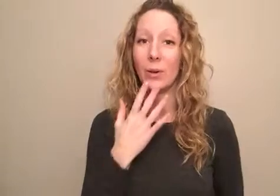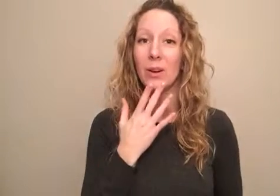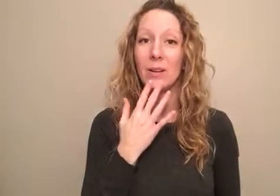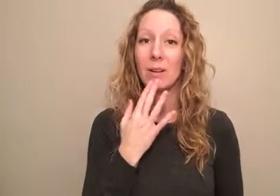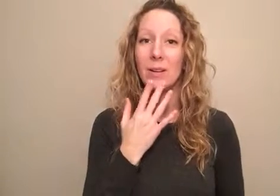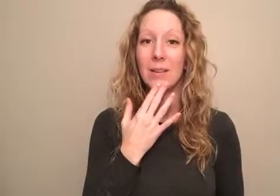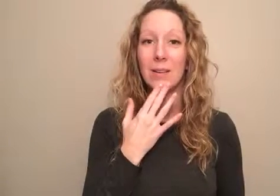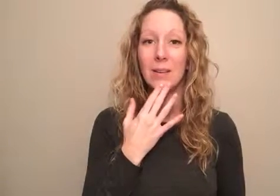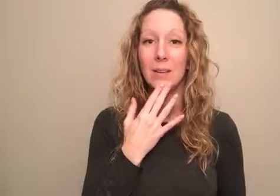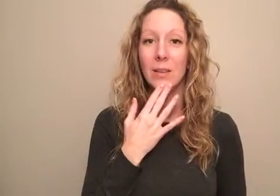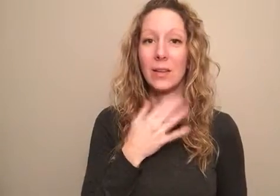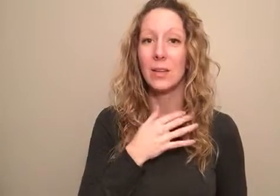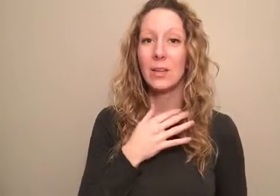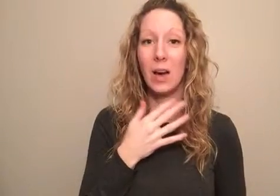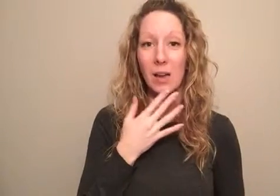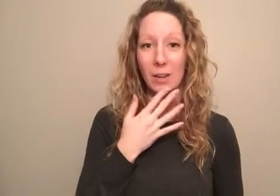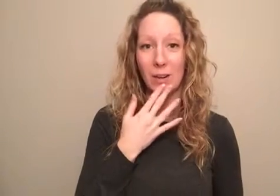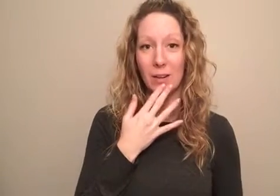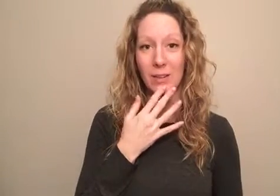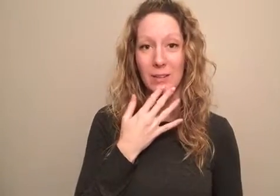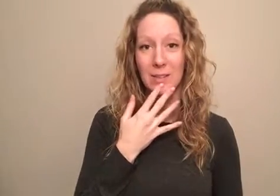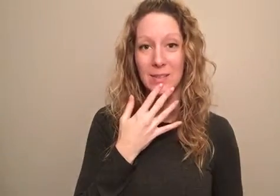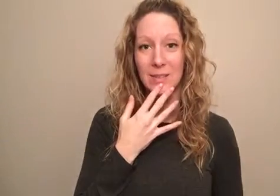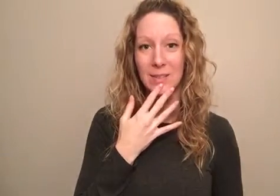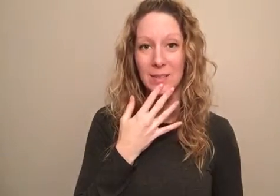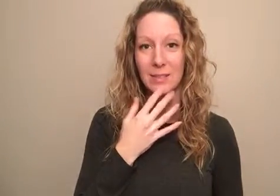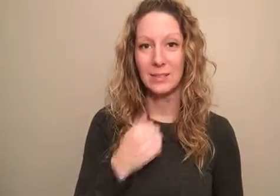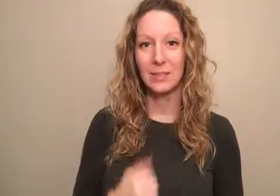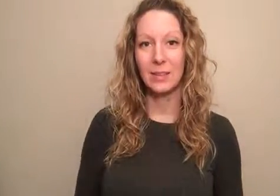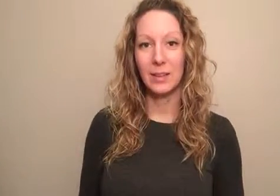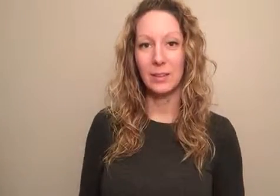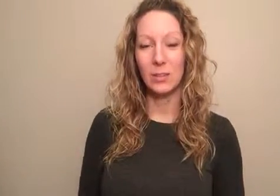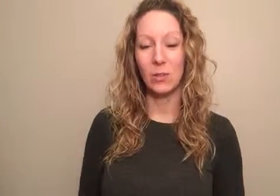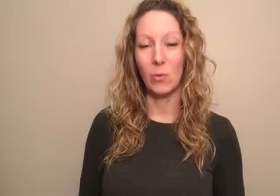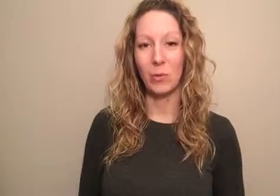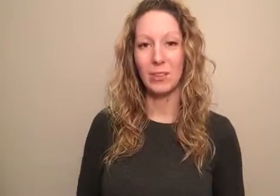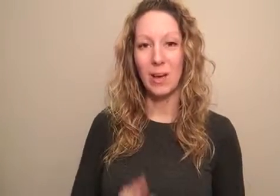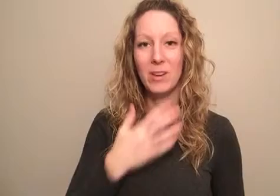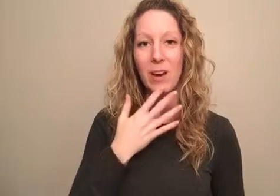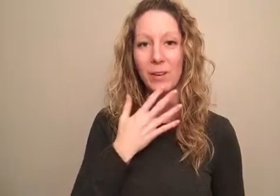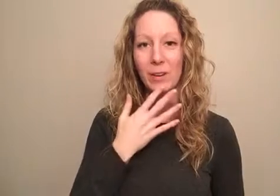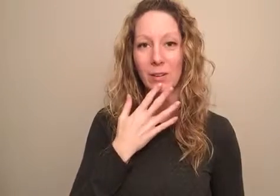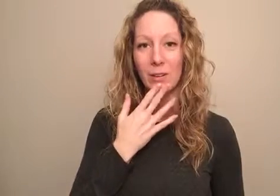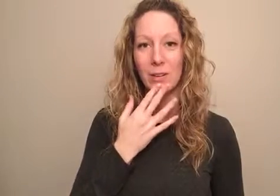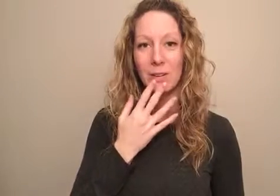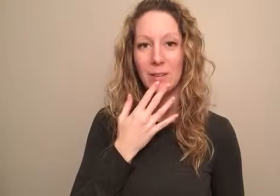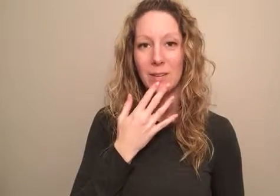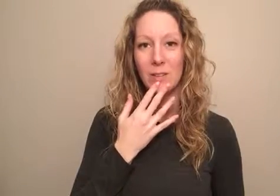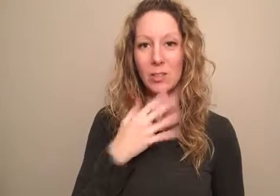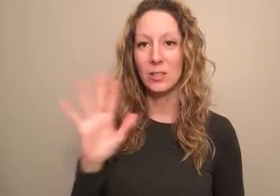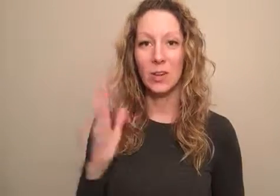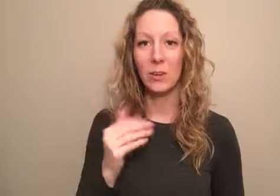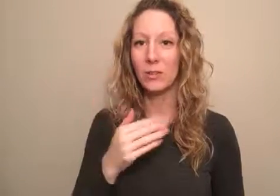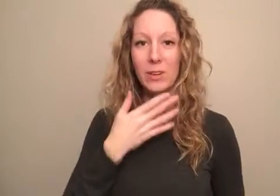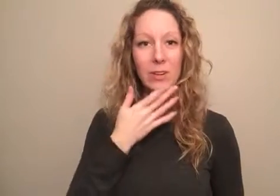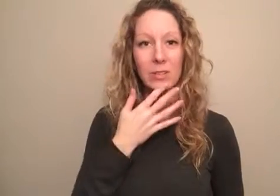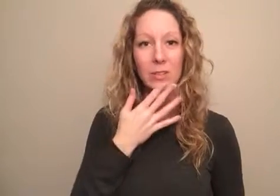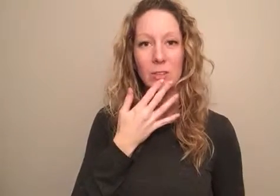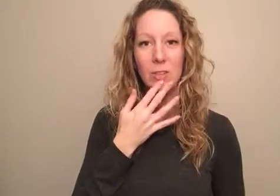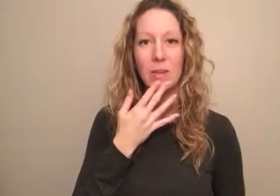color. Color. Okay, so do that one more time. Color. Just take all your fingers and you're just